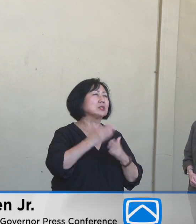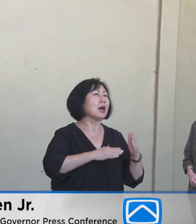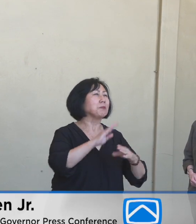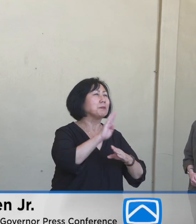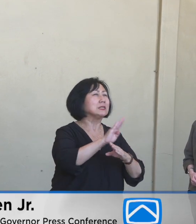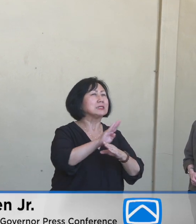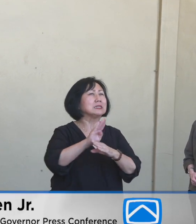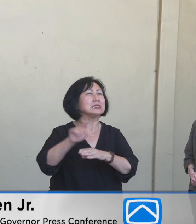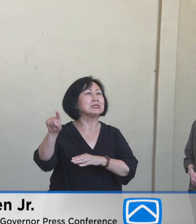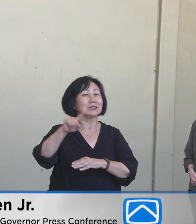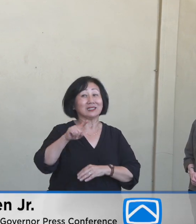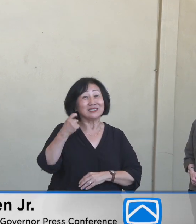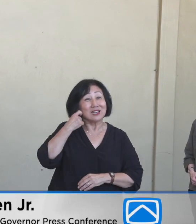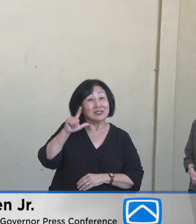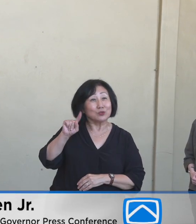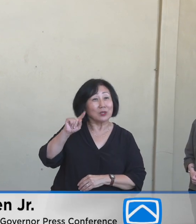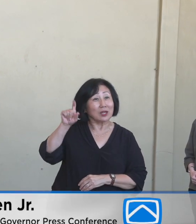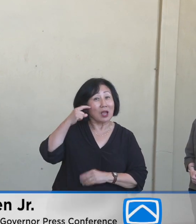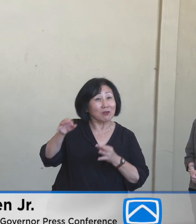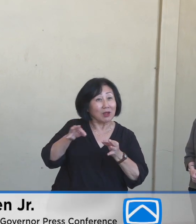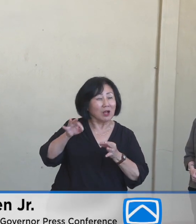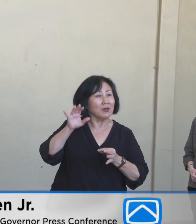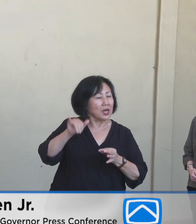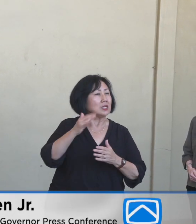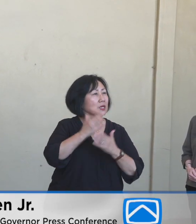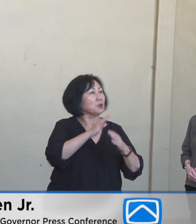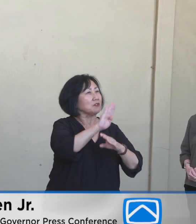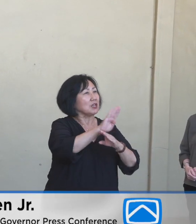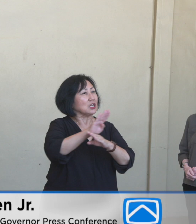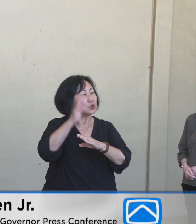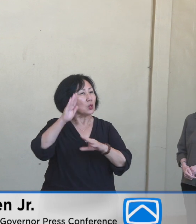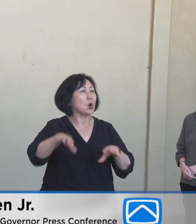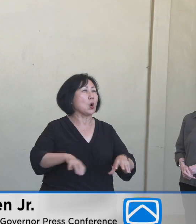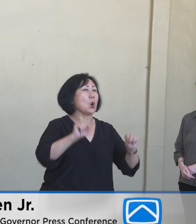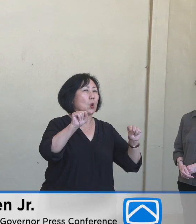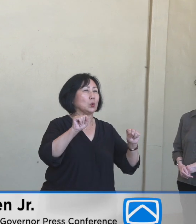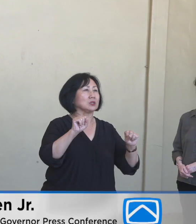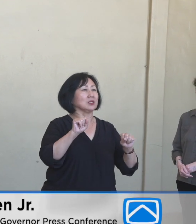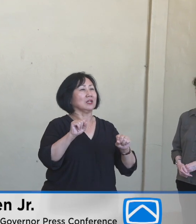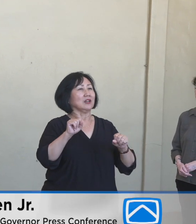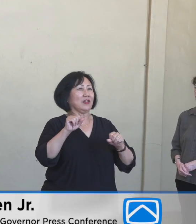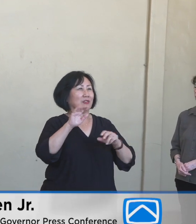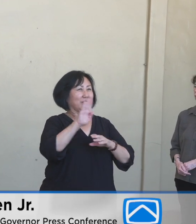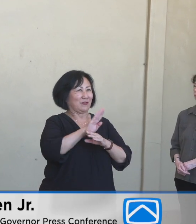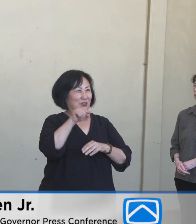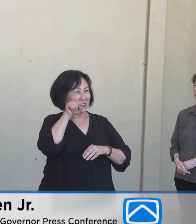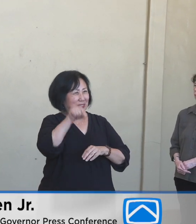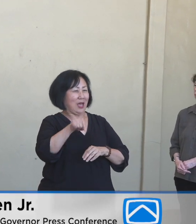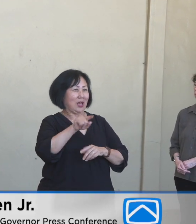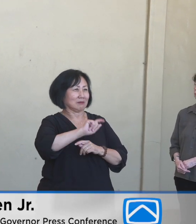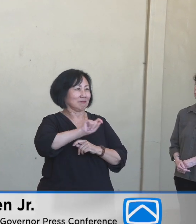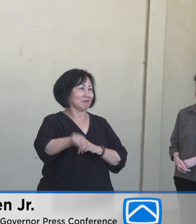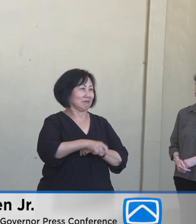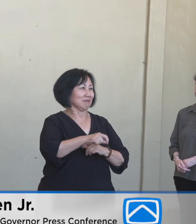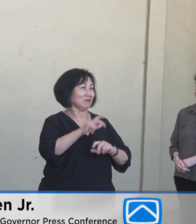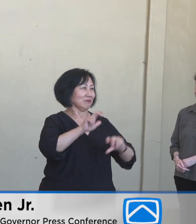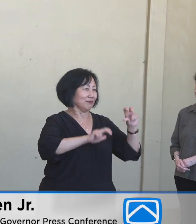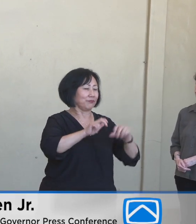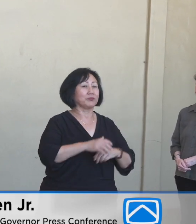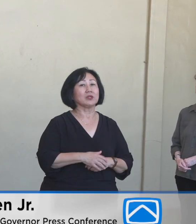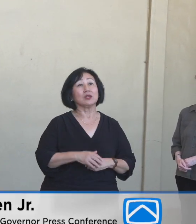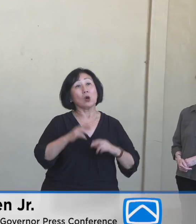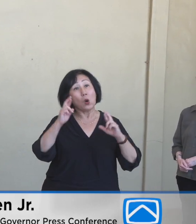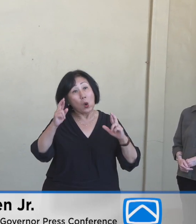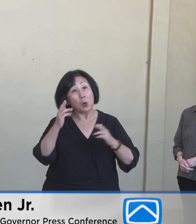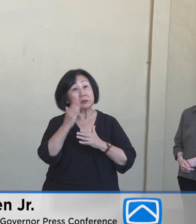vendors that the lieutenant governor talked about. They will be hosting some of those vendors at that. They also hope to host